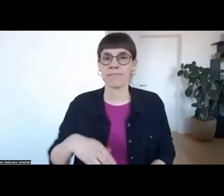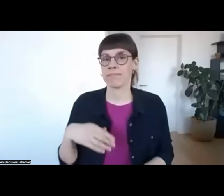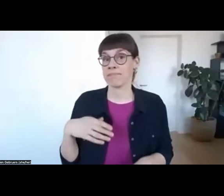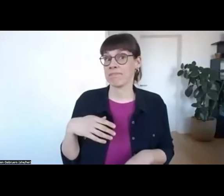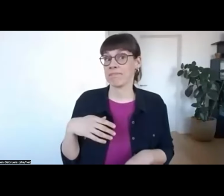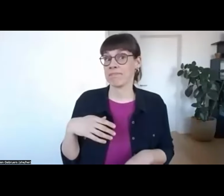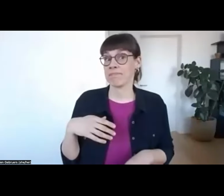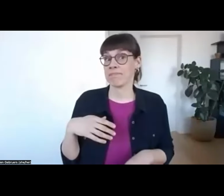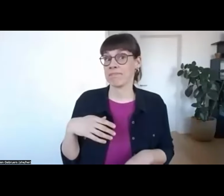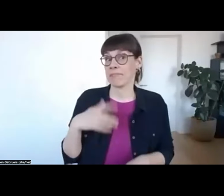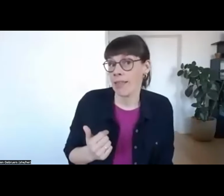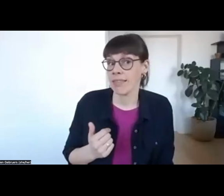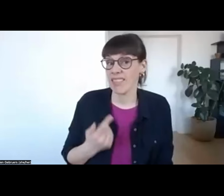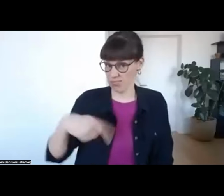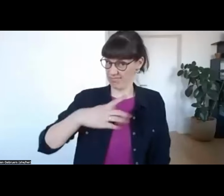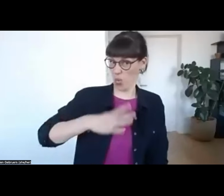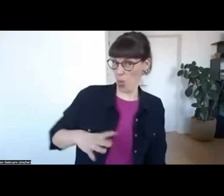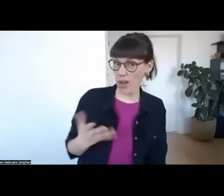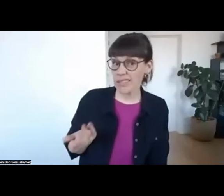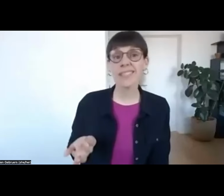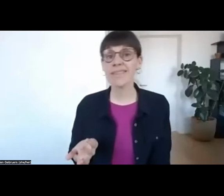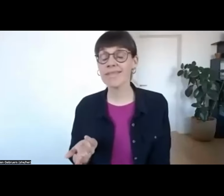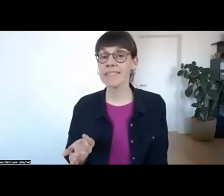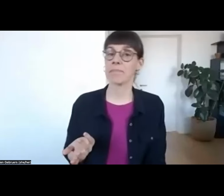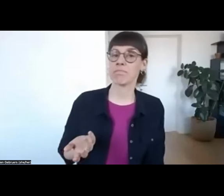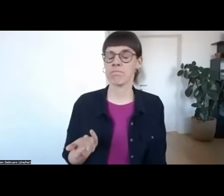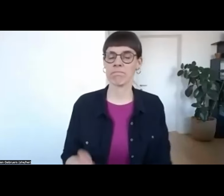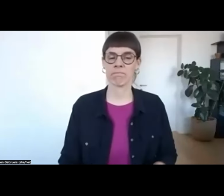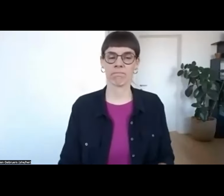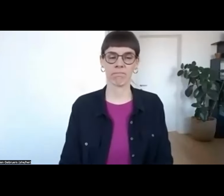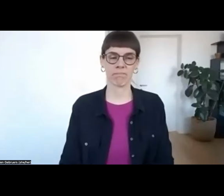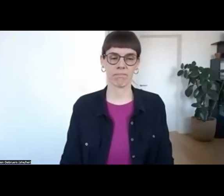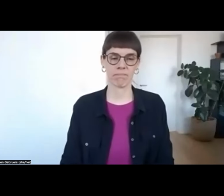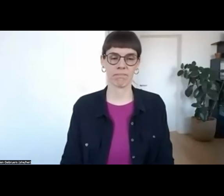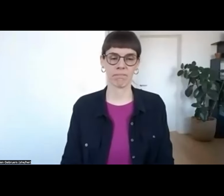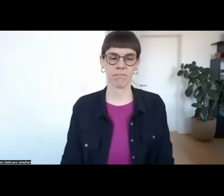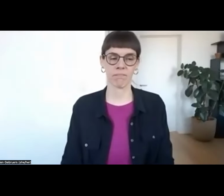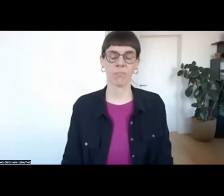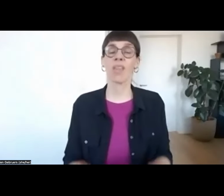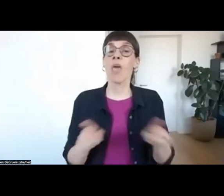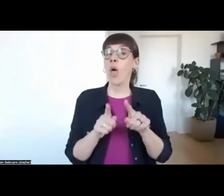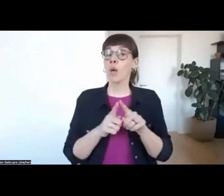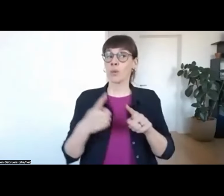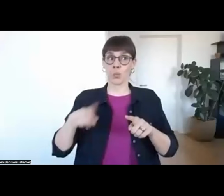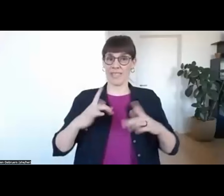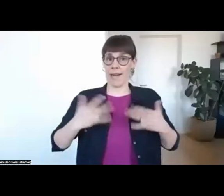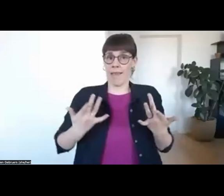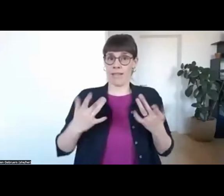We could ignore it or try to ignore it. We could, but maybe we don't want to do that.